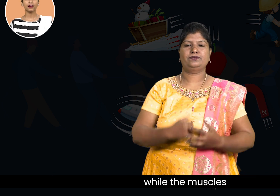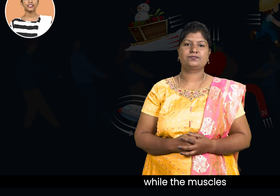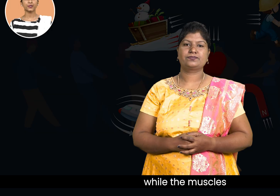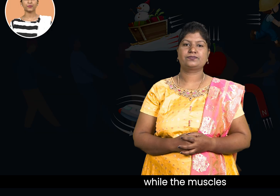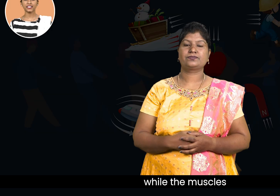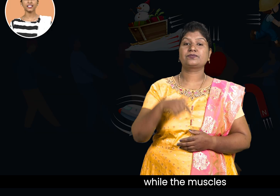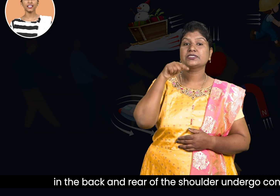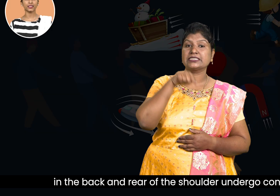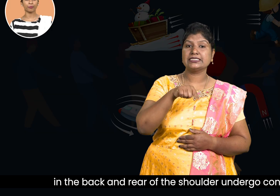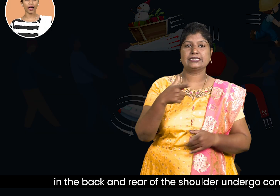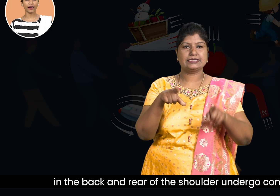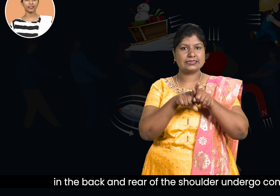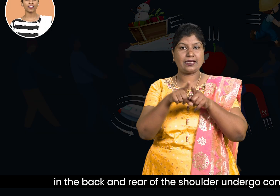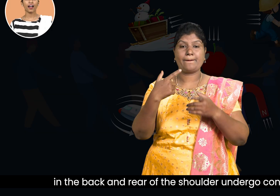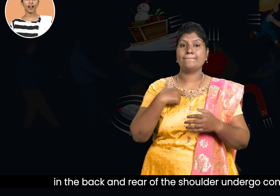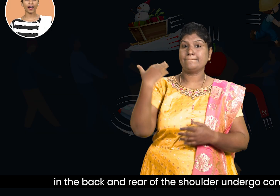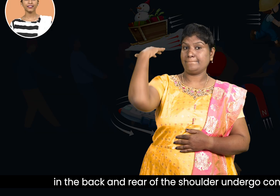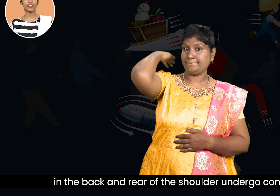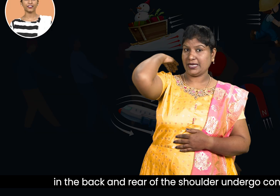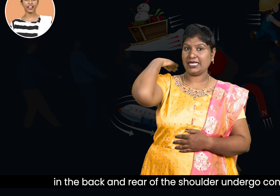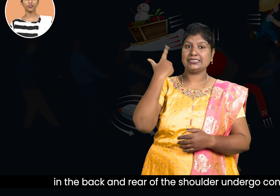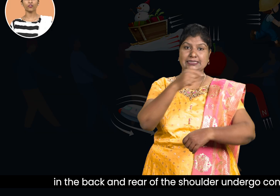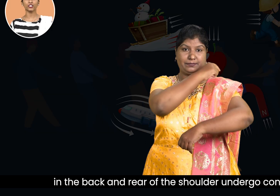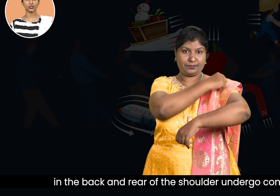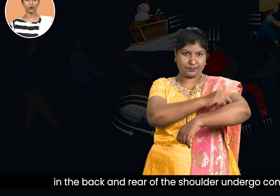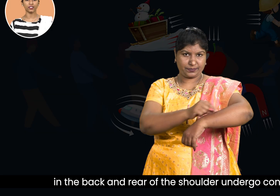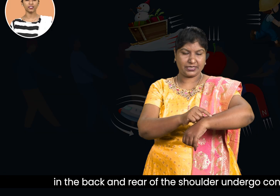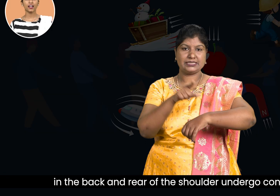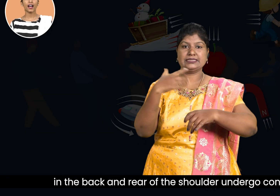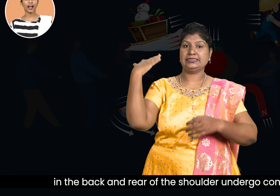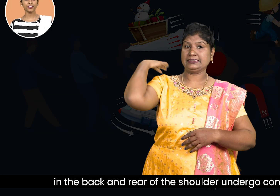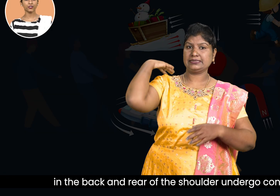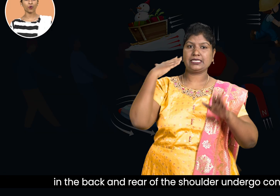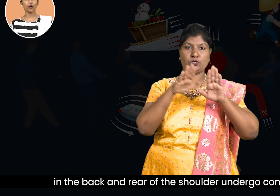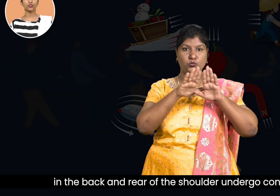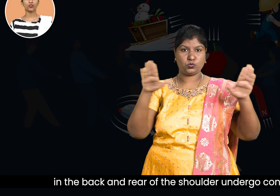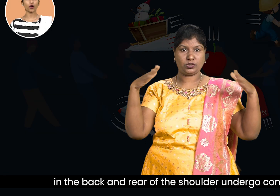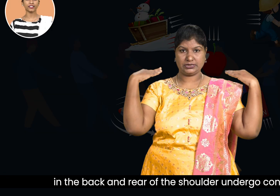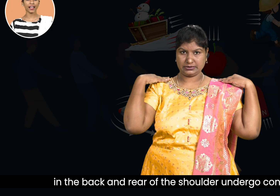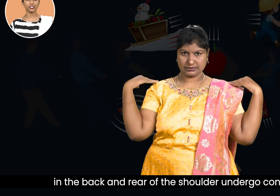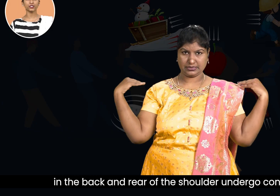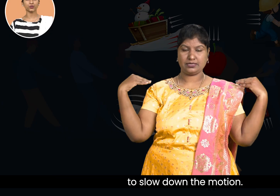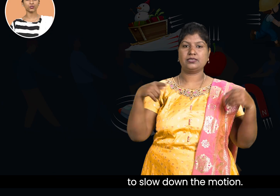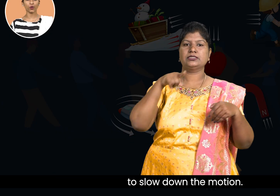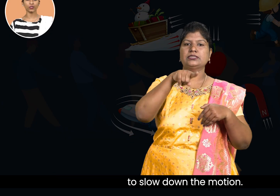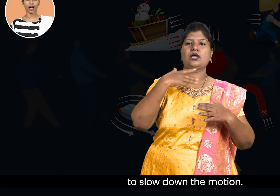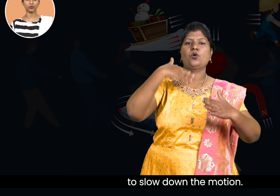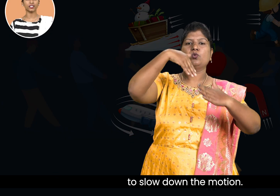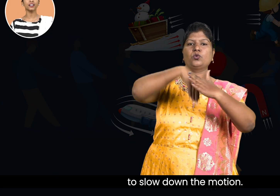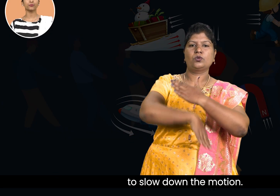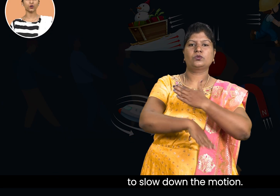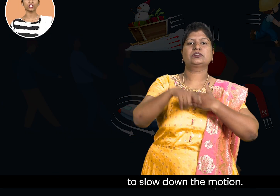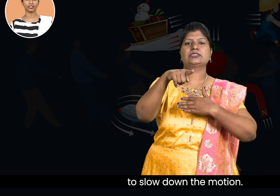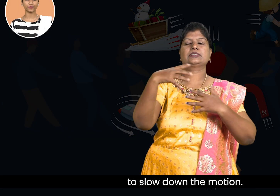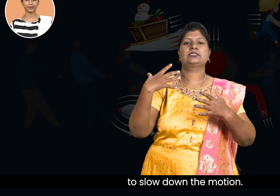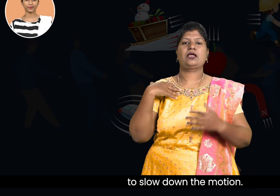while the muscle in the back and rear of the shoulder undergo contraction to slow down